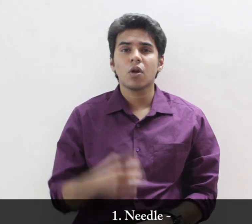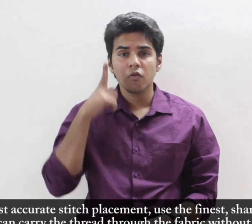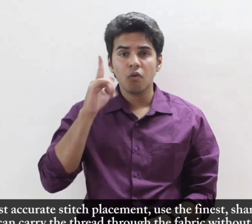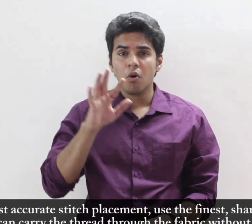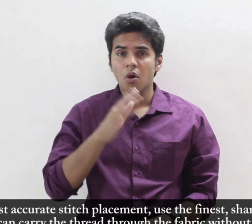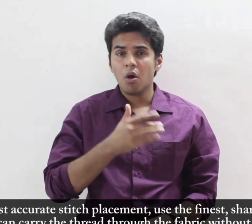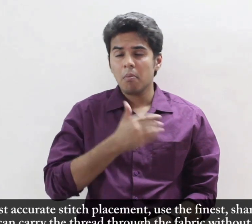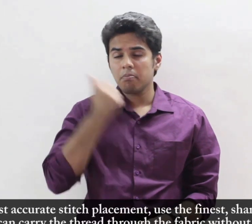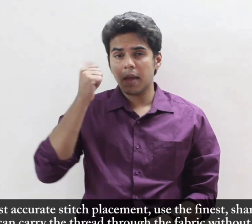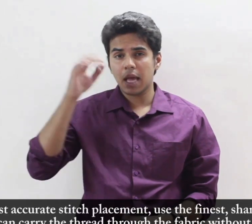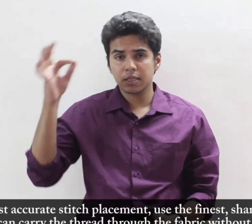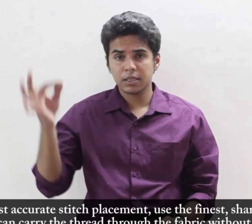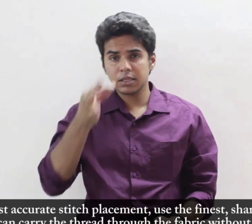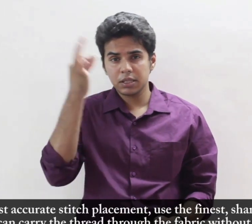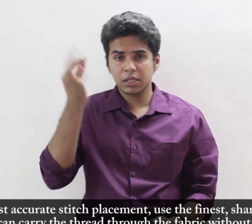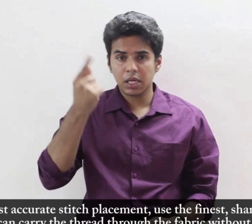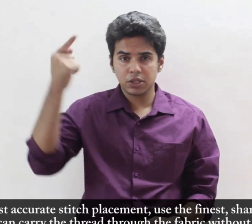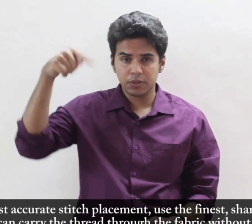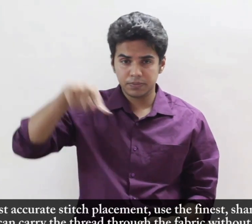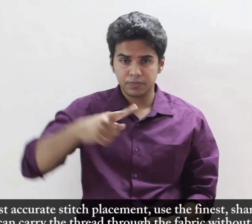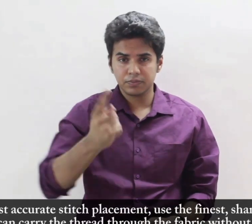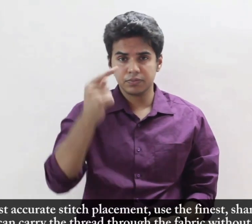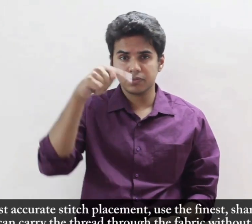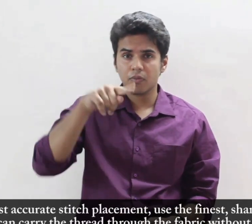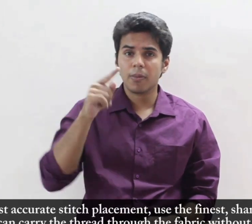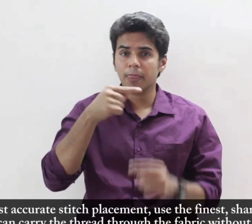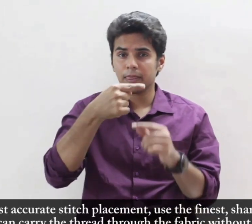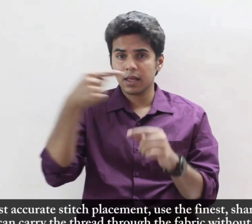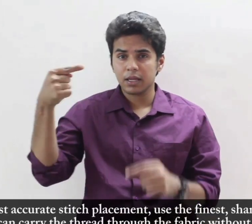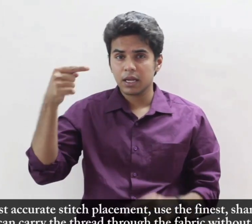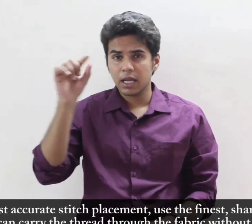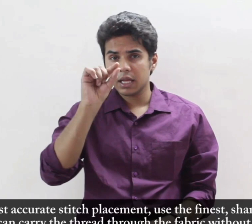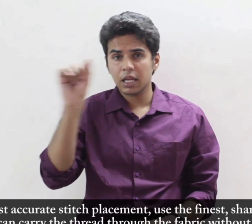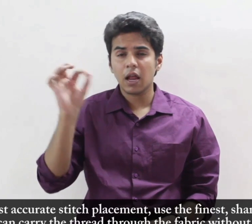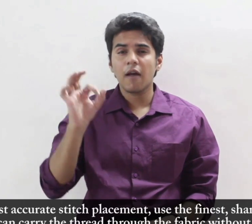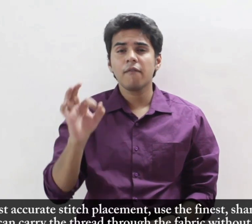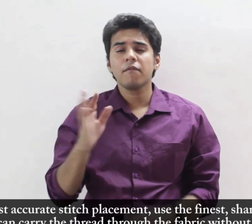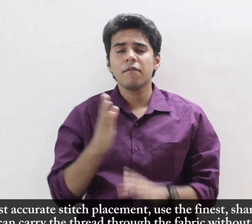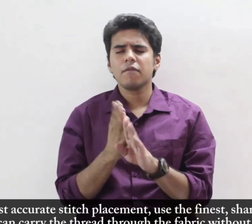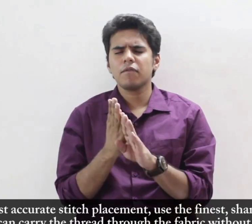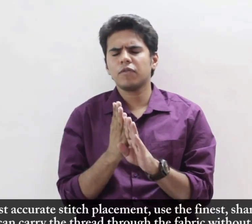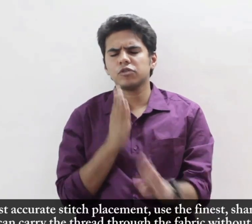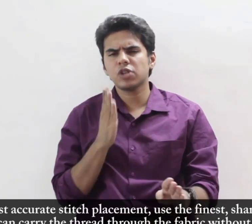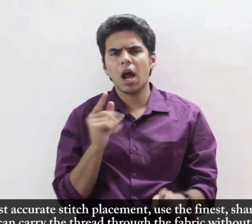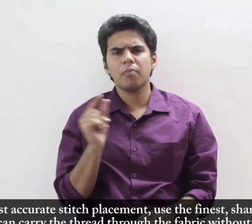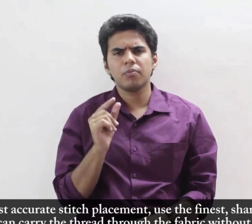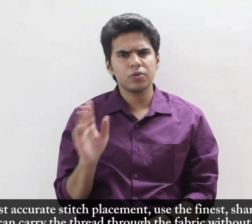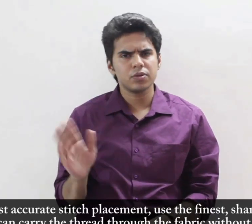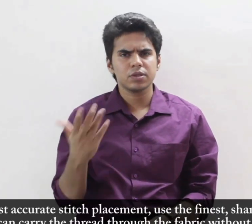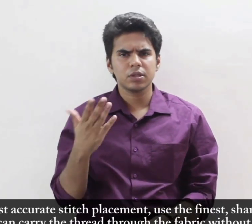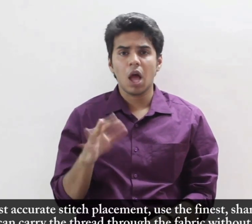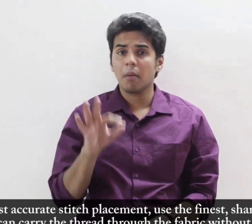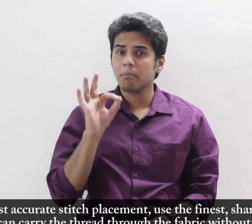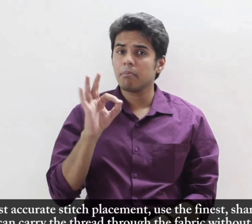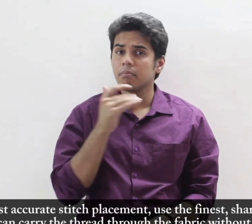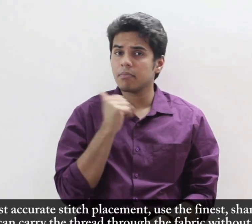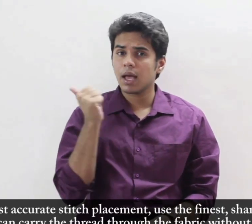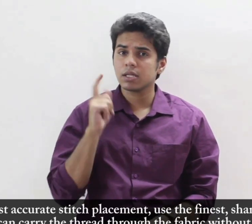For the most accurate stitch placement, use the finest, sharpest embroidery needle that can carry the thread